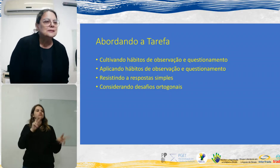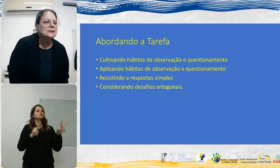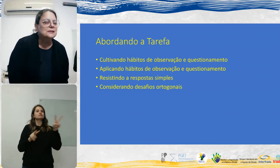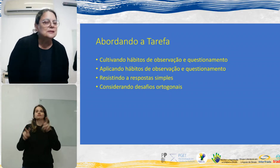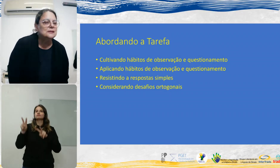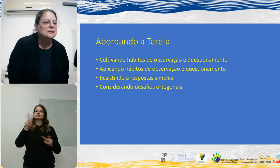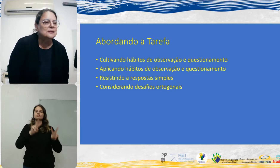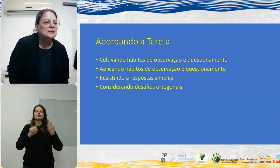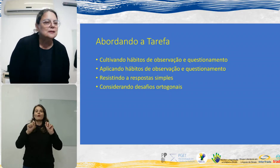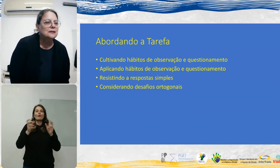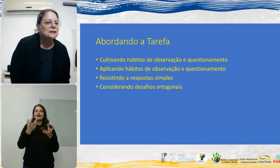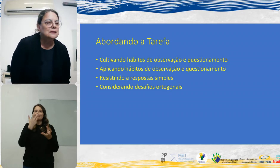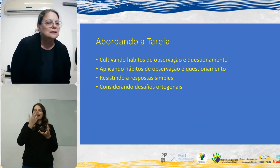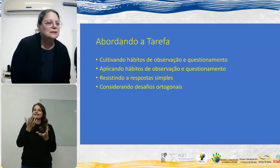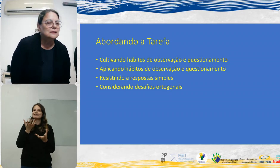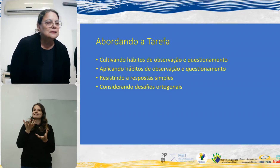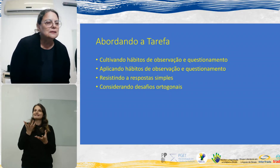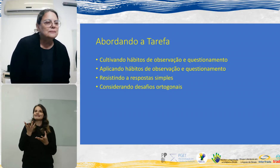Let's see.